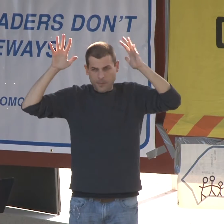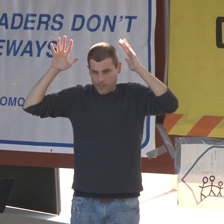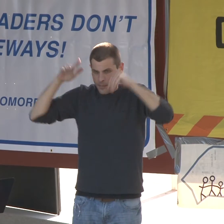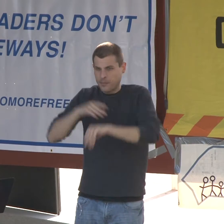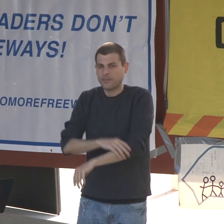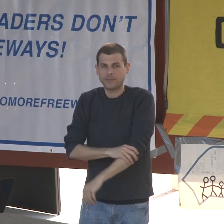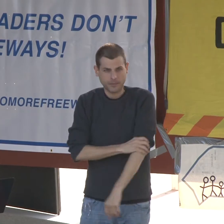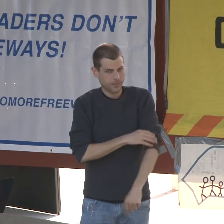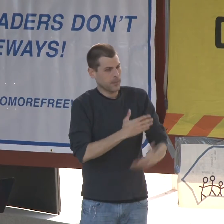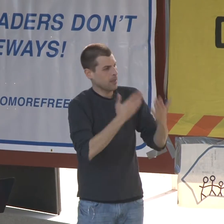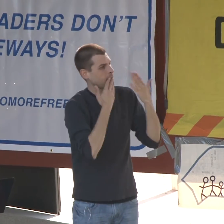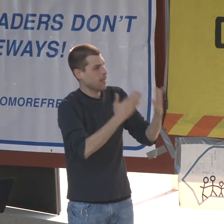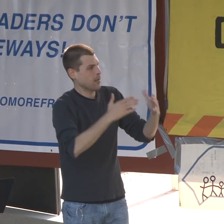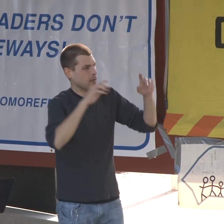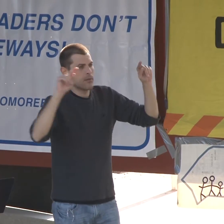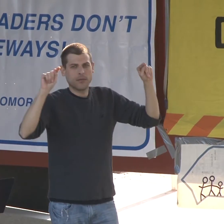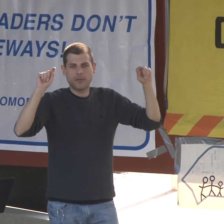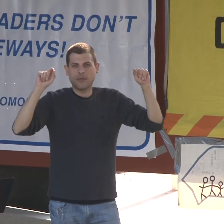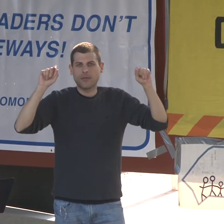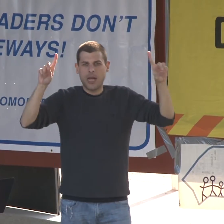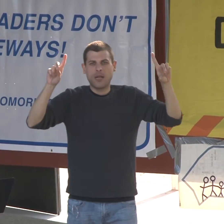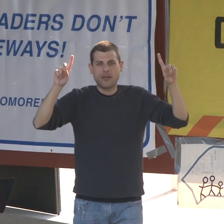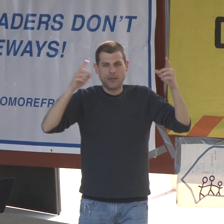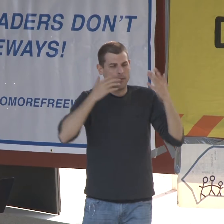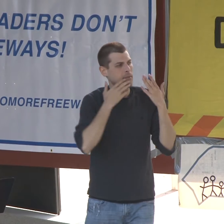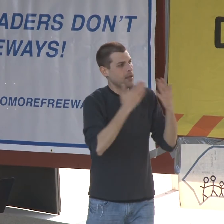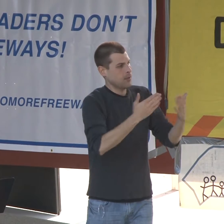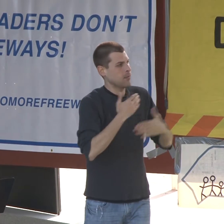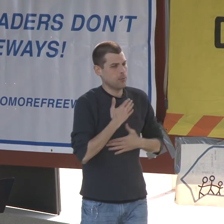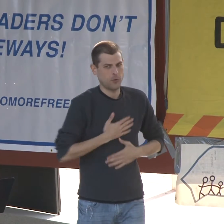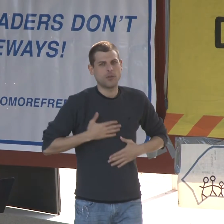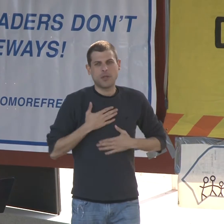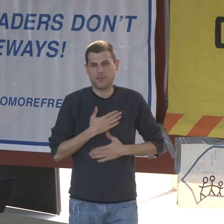Thank you very much, Ted. Appreciate it.